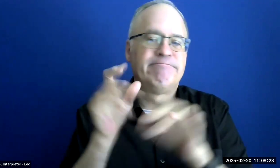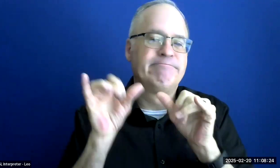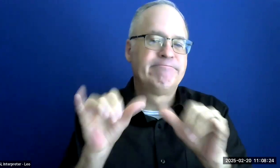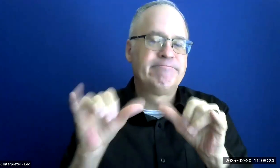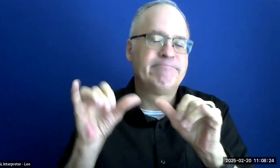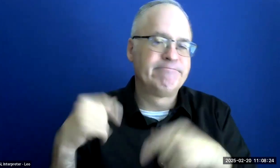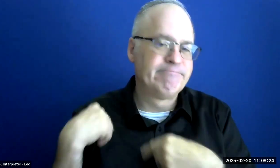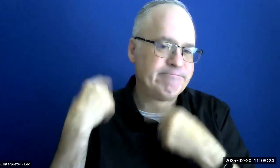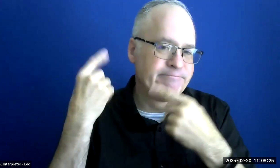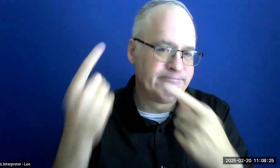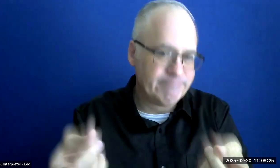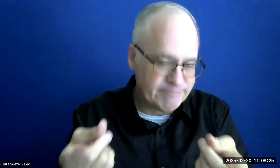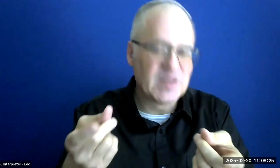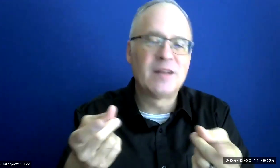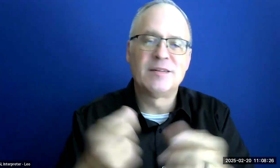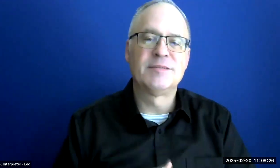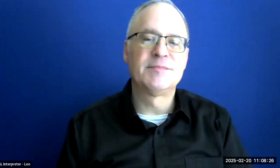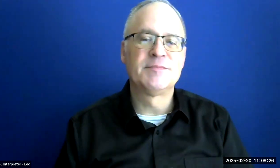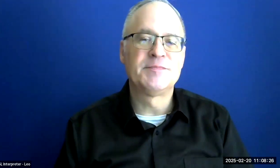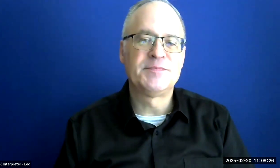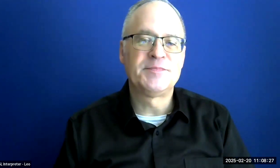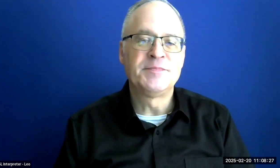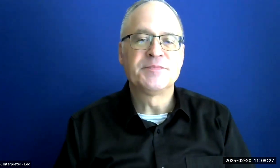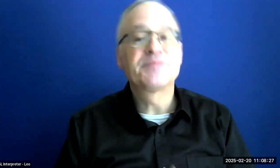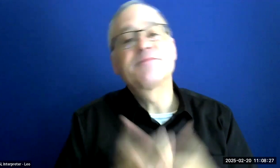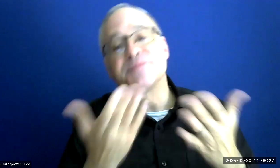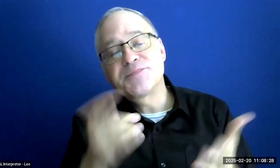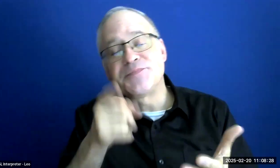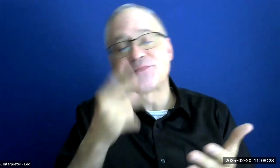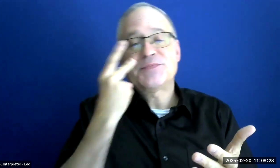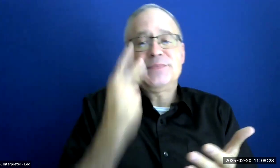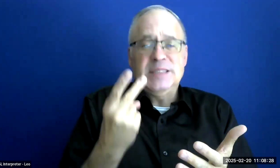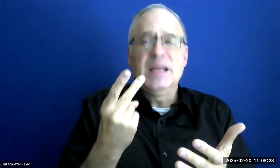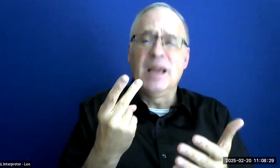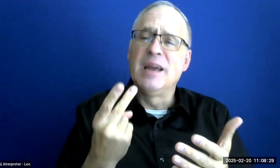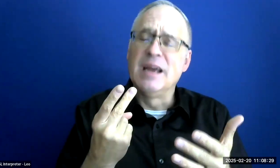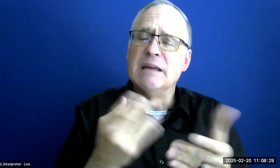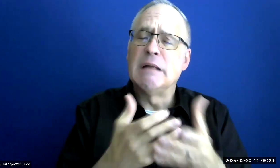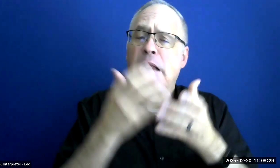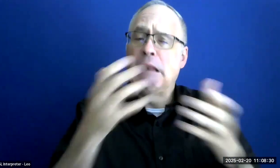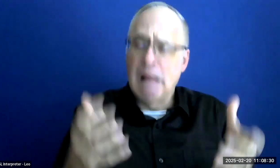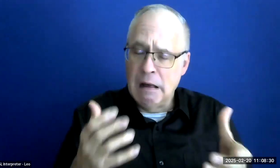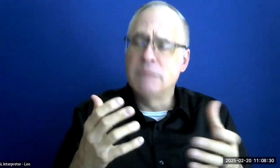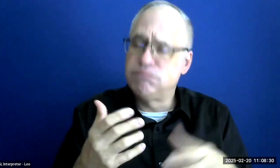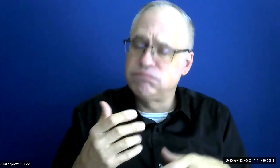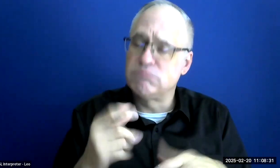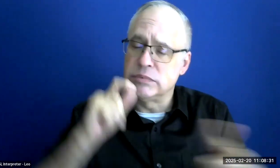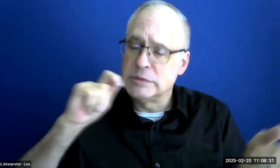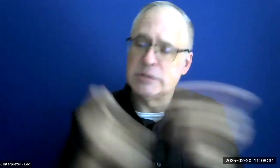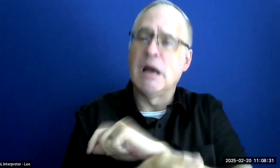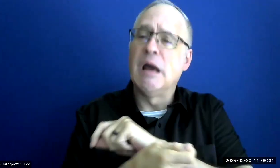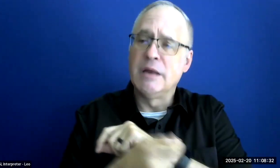U.S. Church in its entirety. As you can see, this is a major undertaking that now dates back more than a